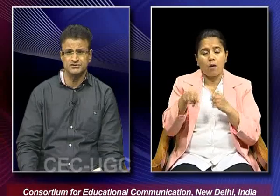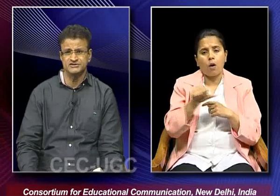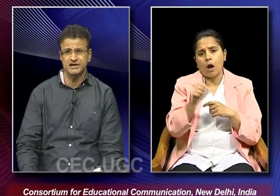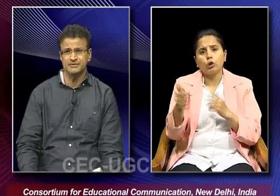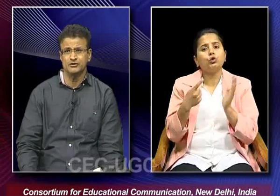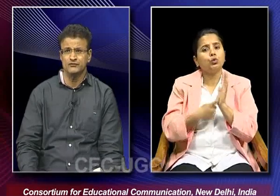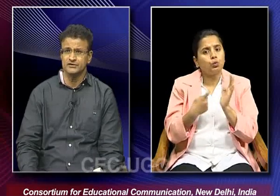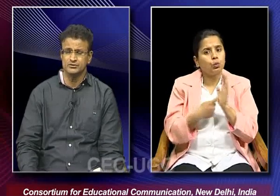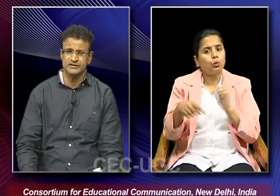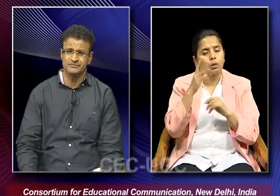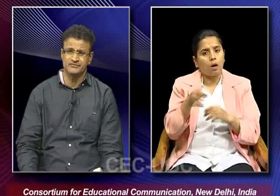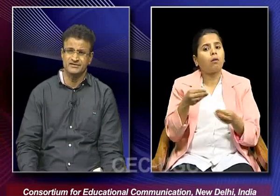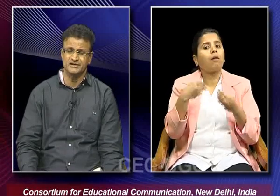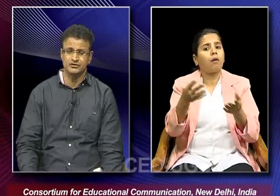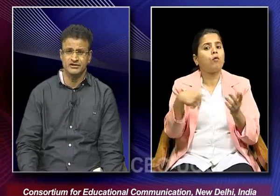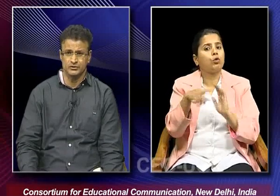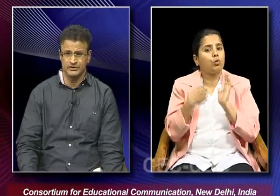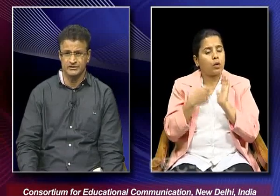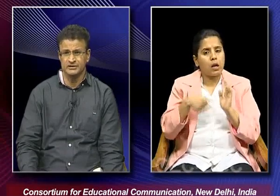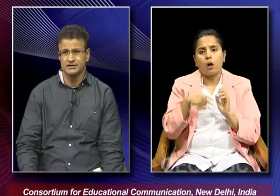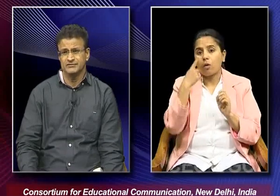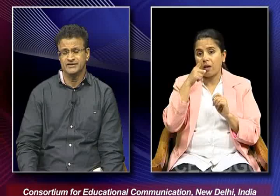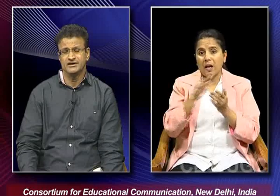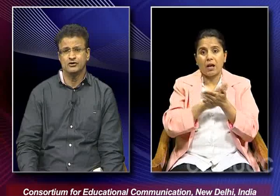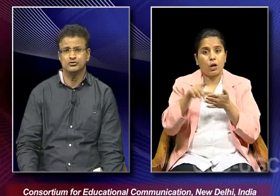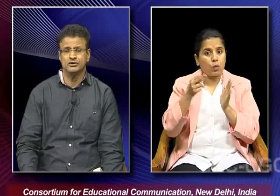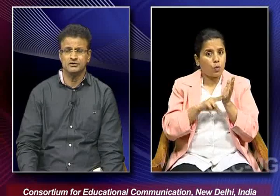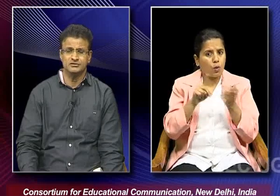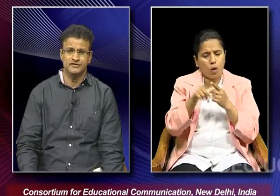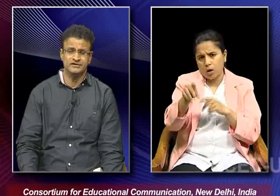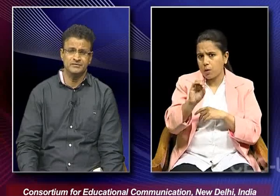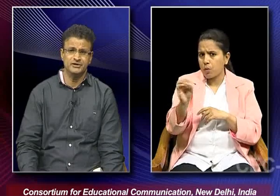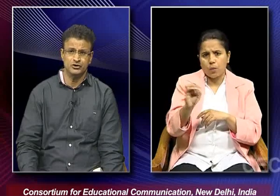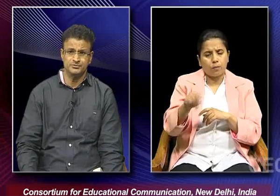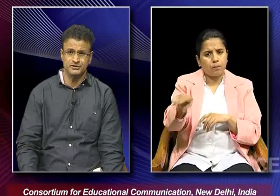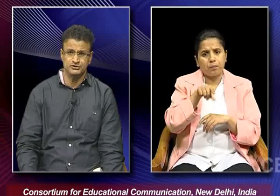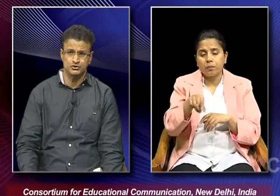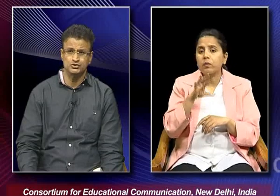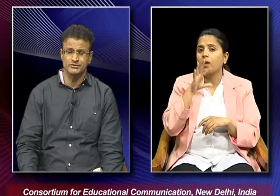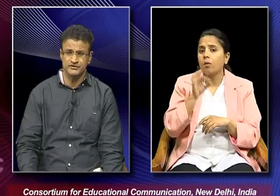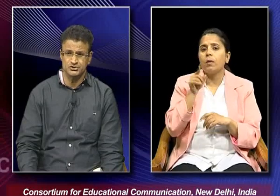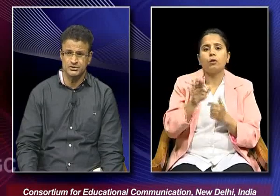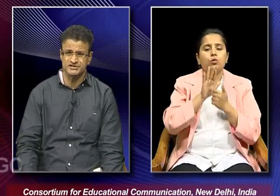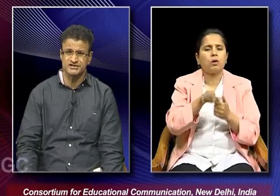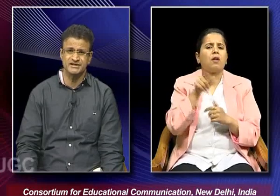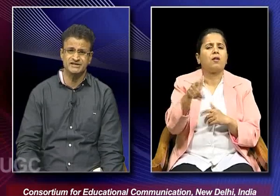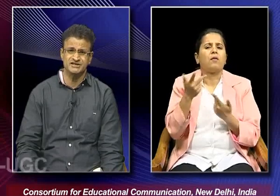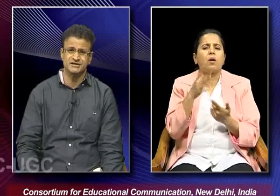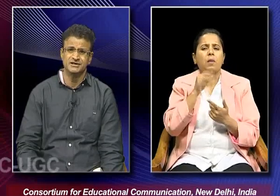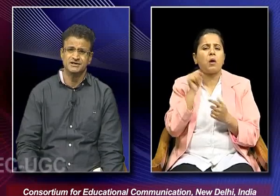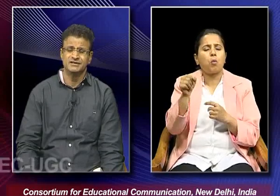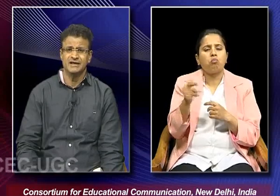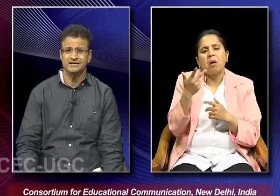roles which are being offered to them, when they are not the heroine, when they are being not shown to be virtuous in